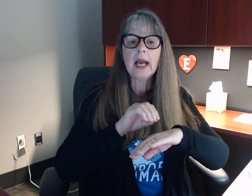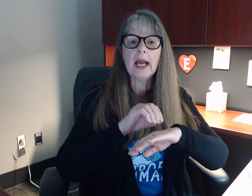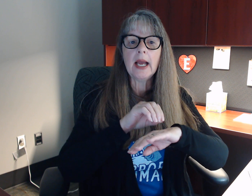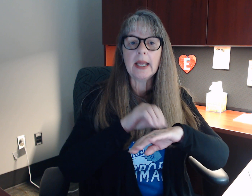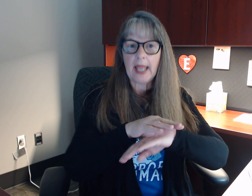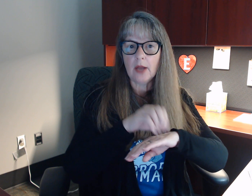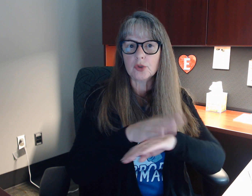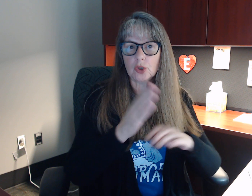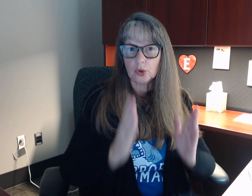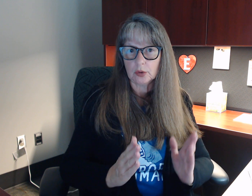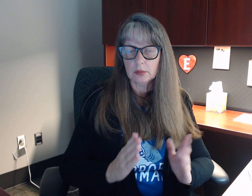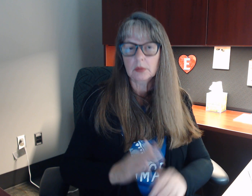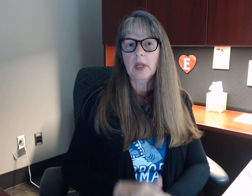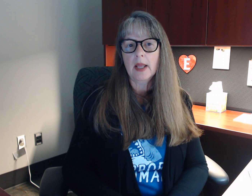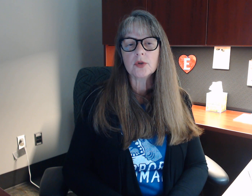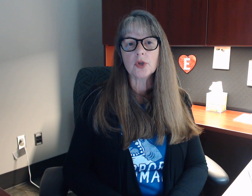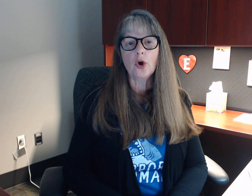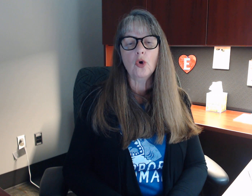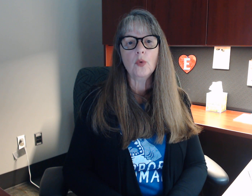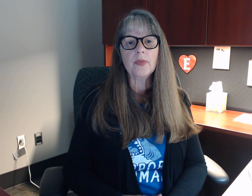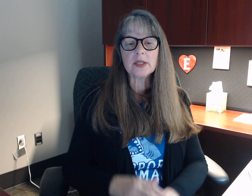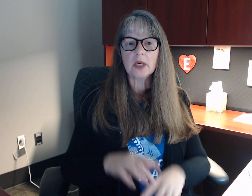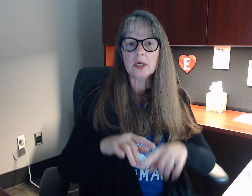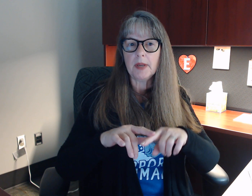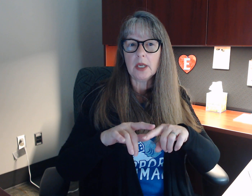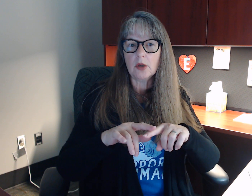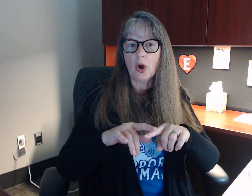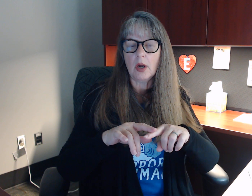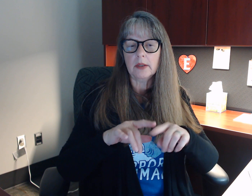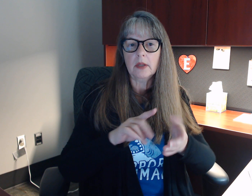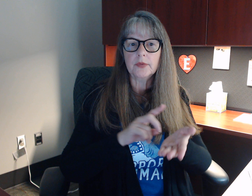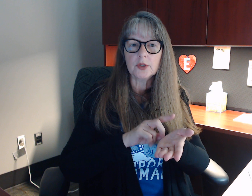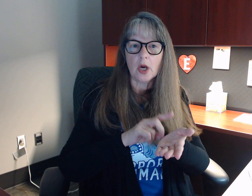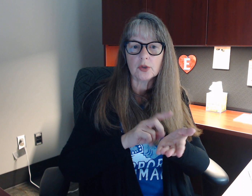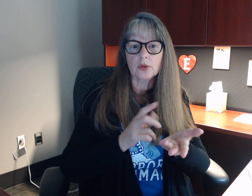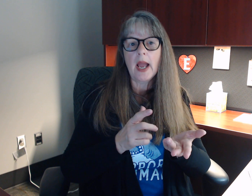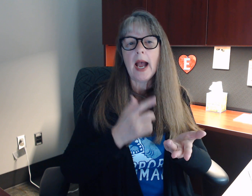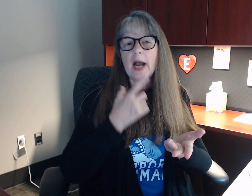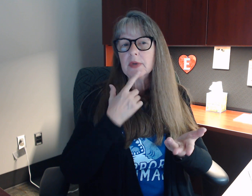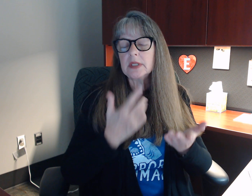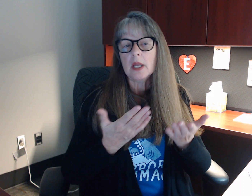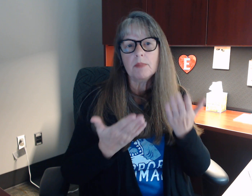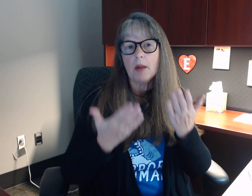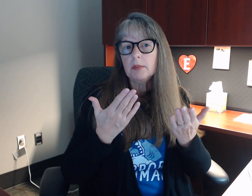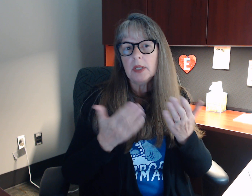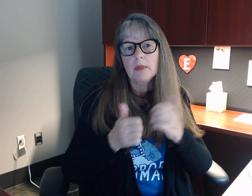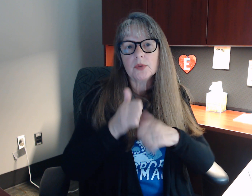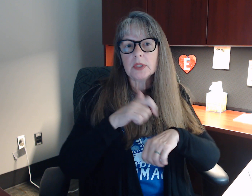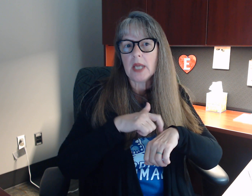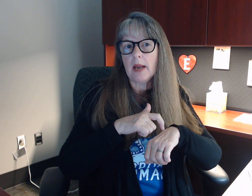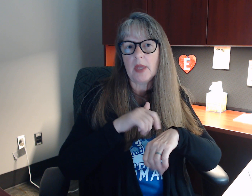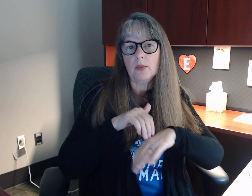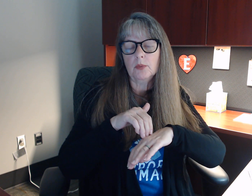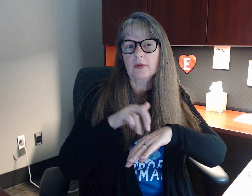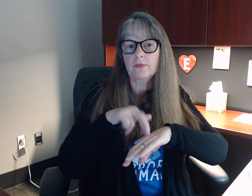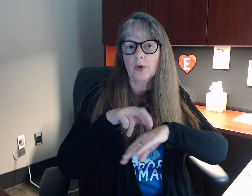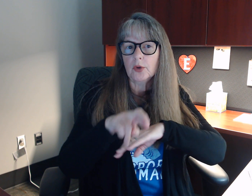a counselor. So that's going to depend on the doctor. I would say probably most of the time they would refer you